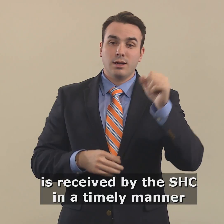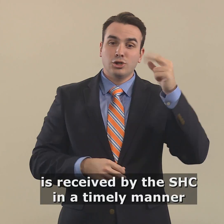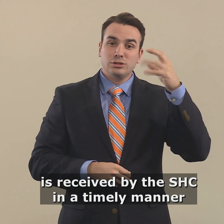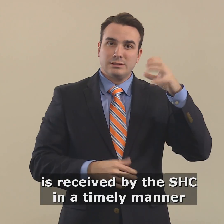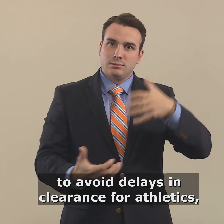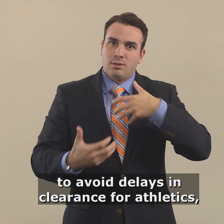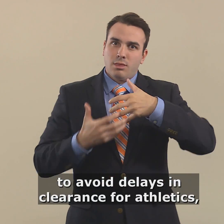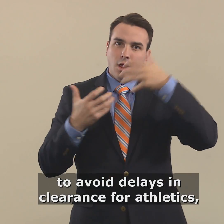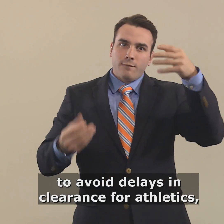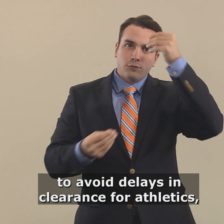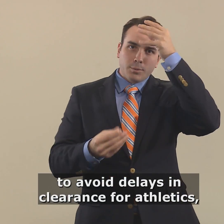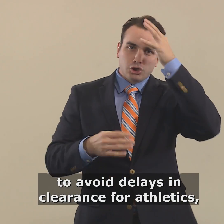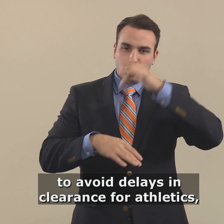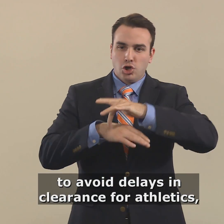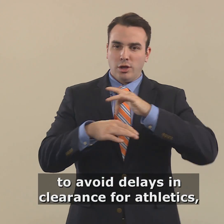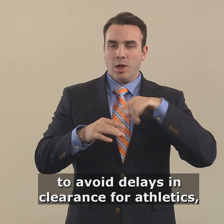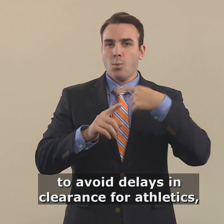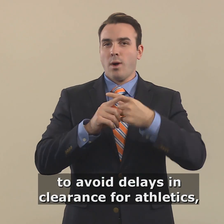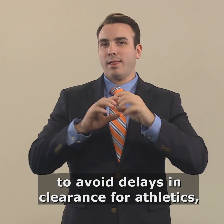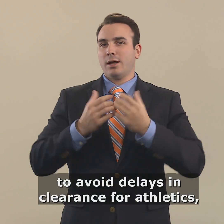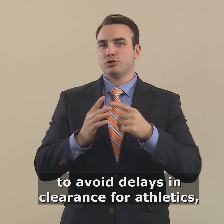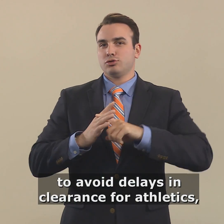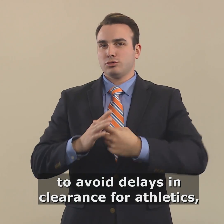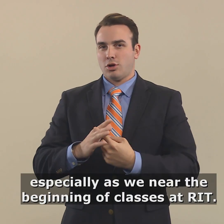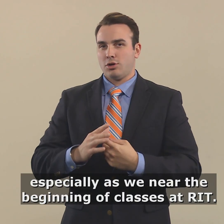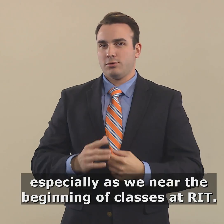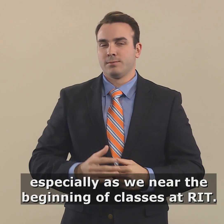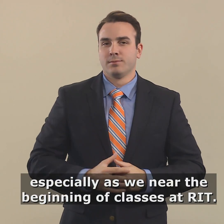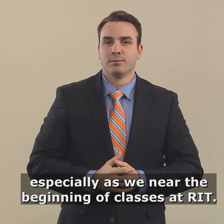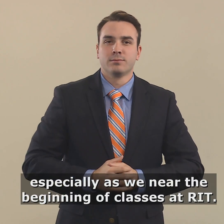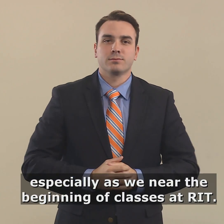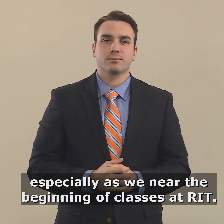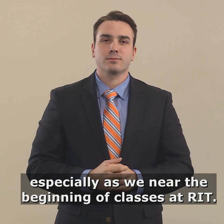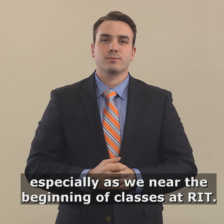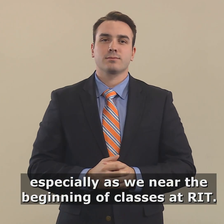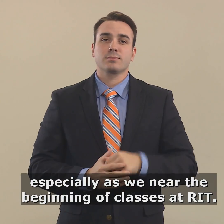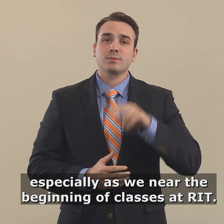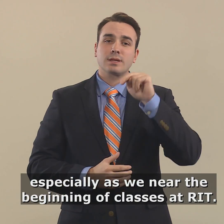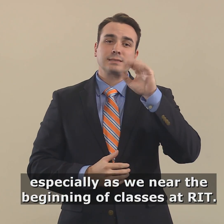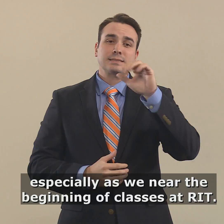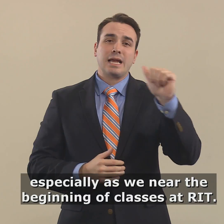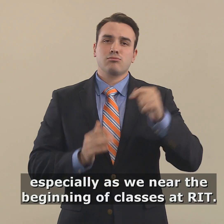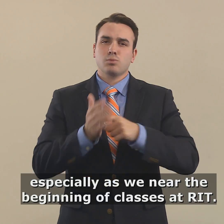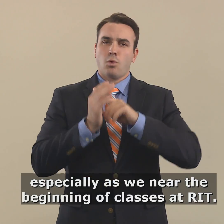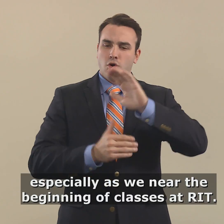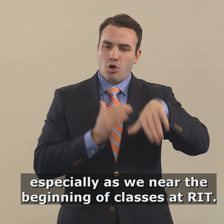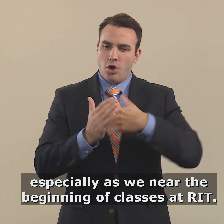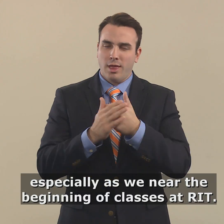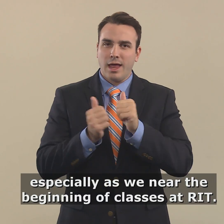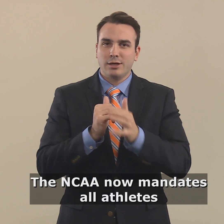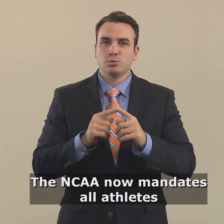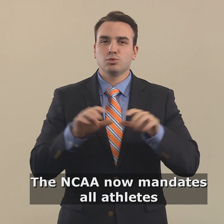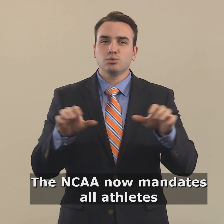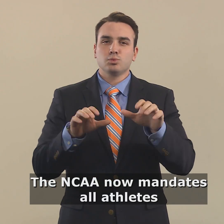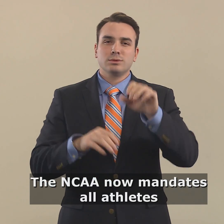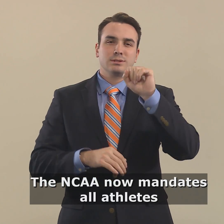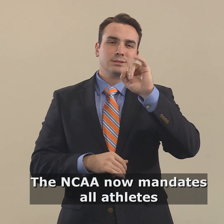manner to avoid delays in clearance for athletics, especially as we near the beginning of classes at RIT. The NCAA